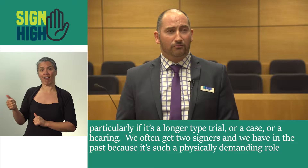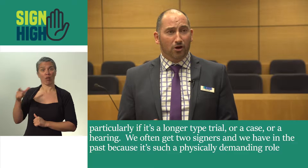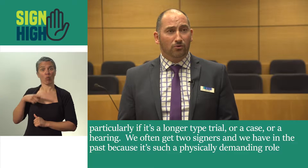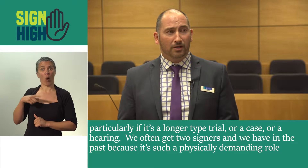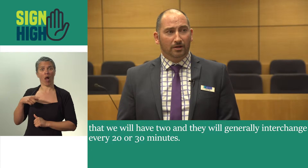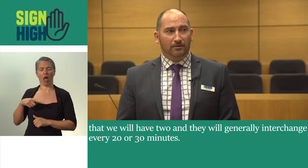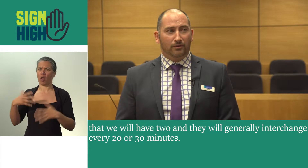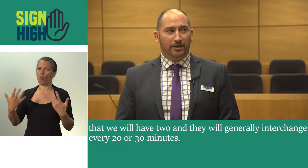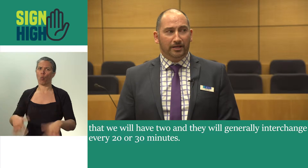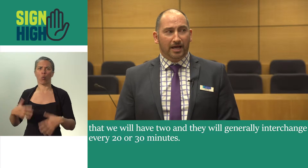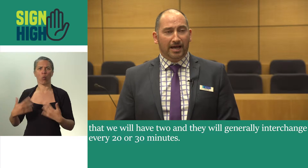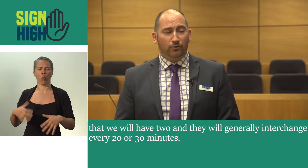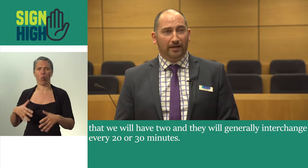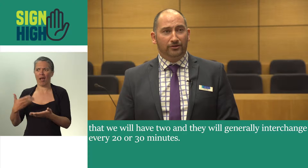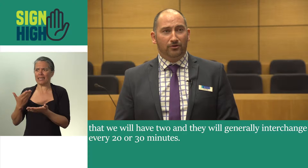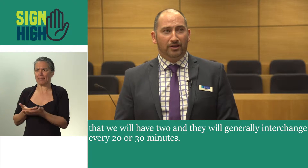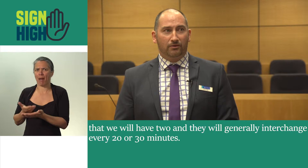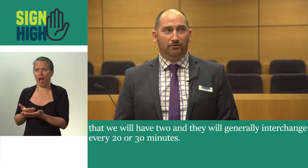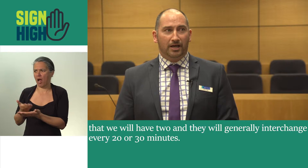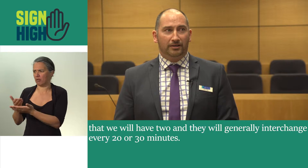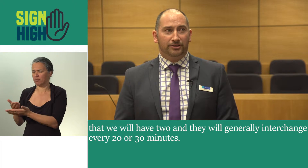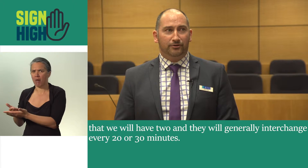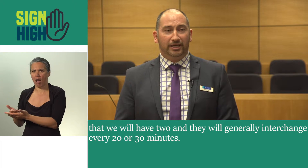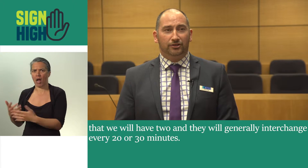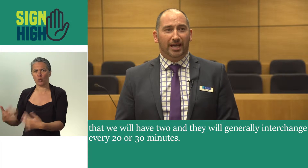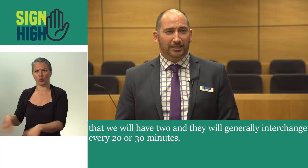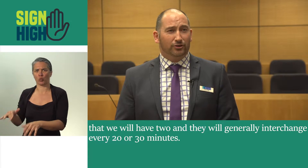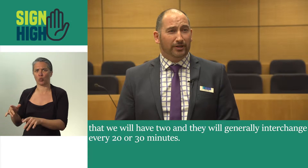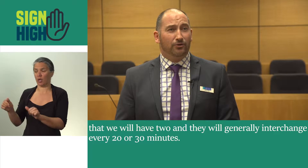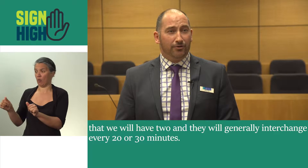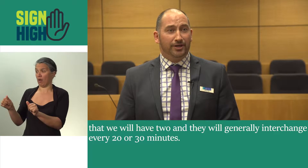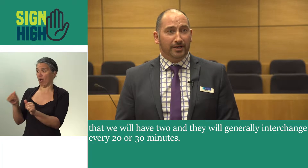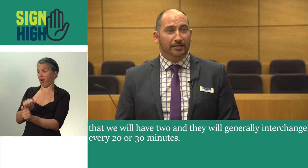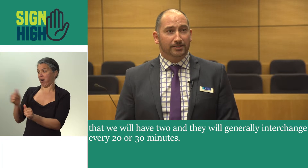role, that we will have 2, and they'll generally interchange every 20 or 30 minutes.